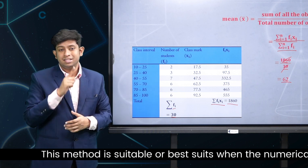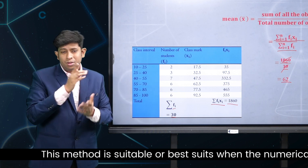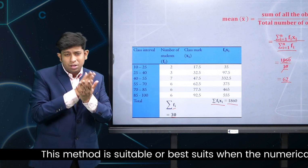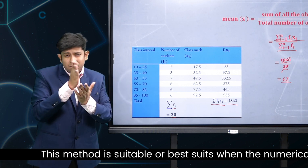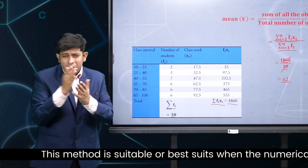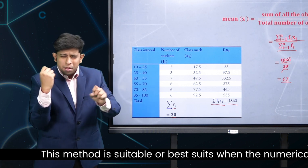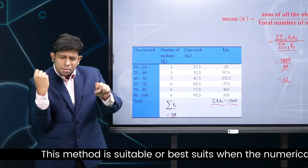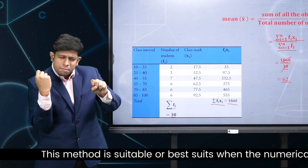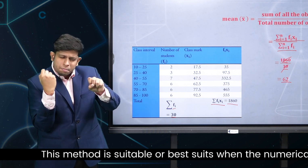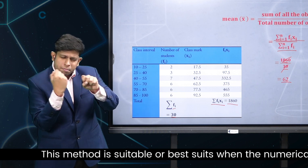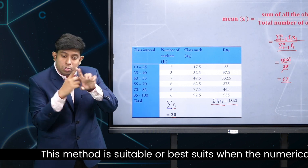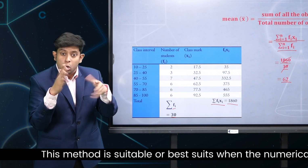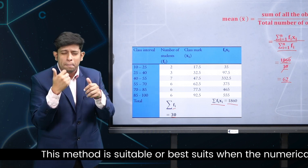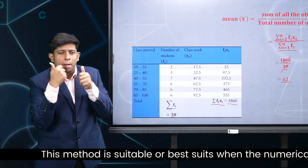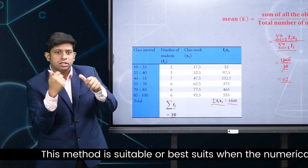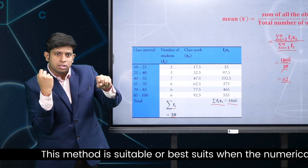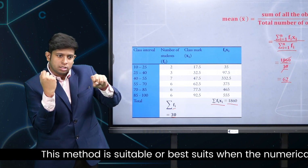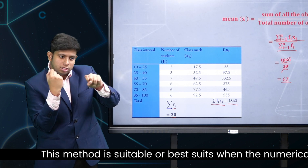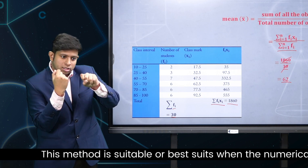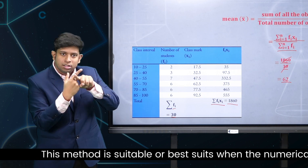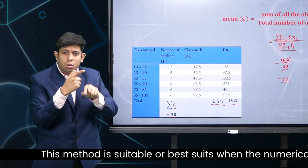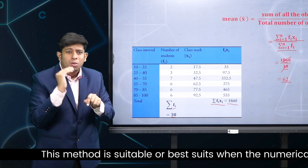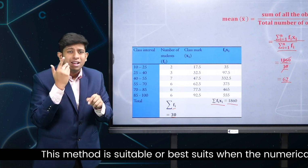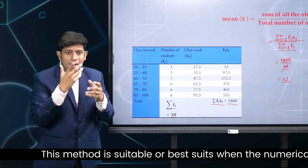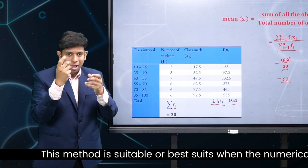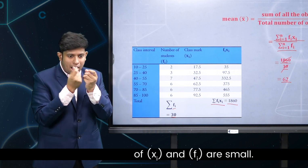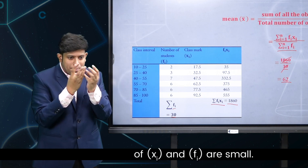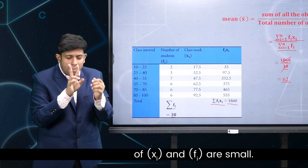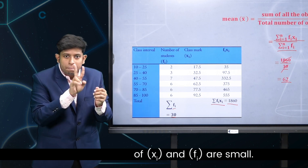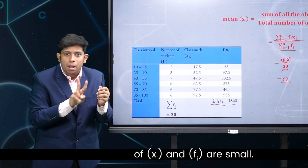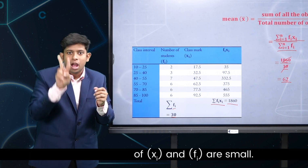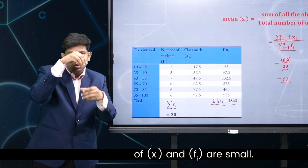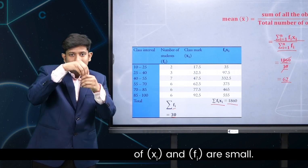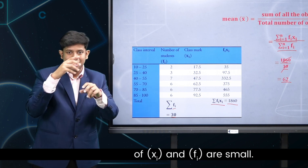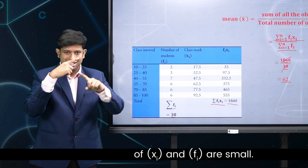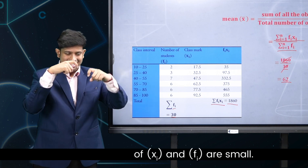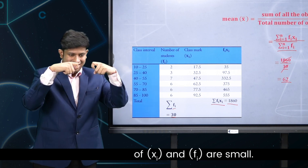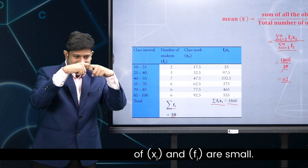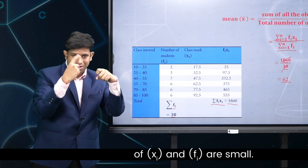This method is suitable or best suits when the numerical values of Xi and Fi are small.